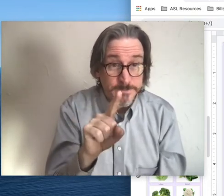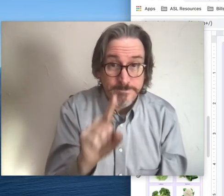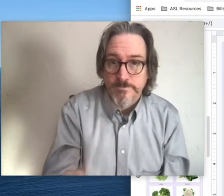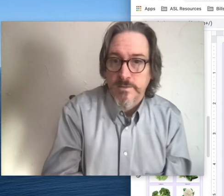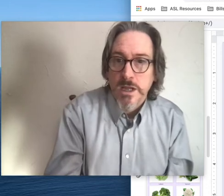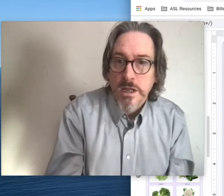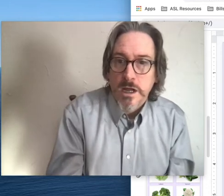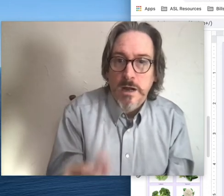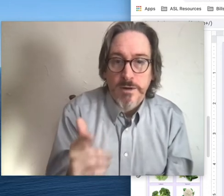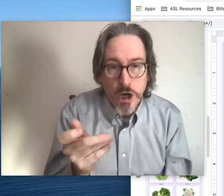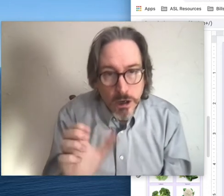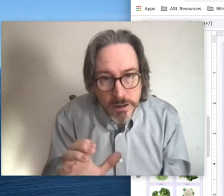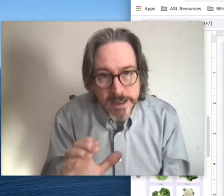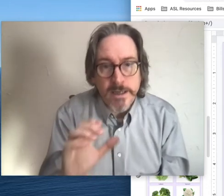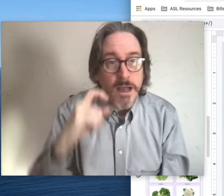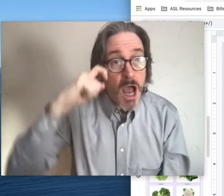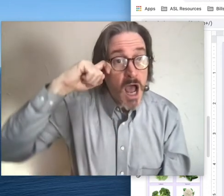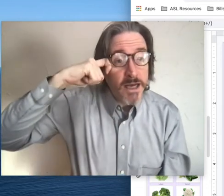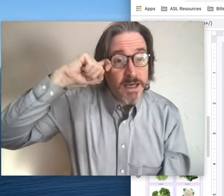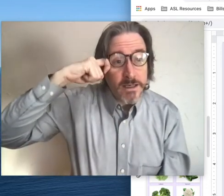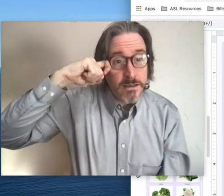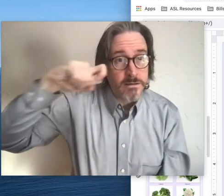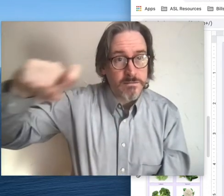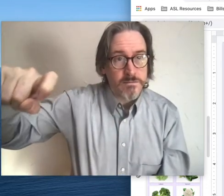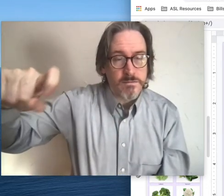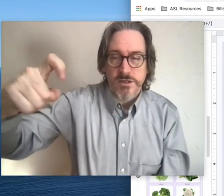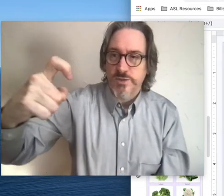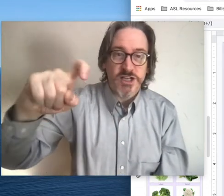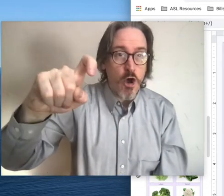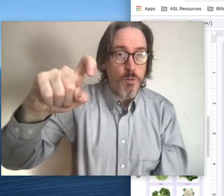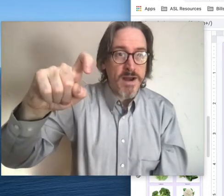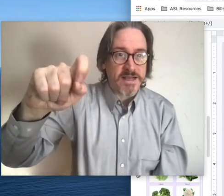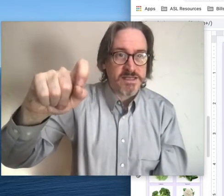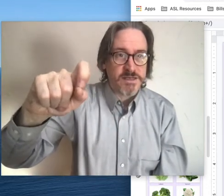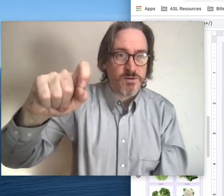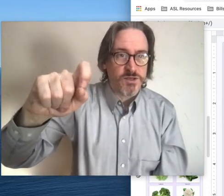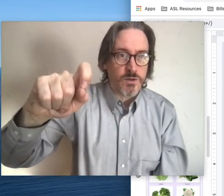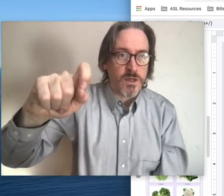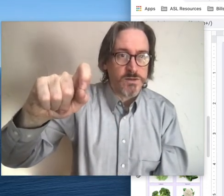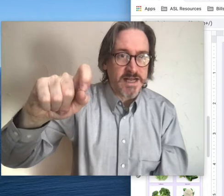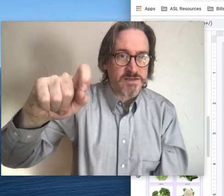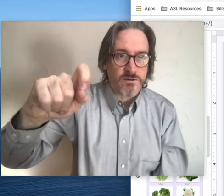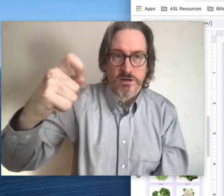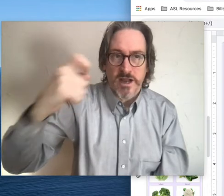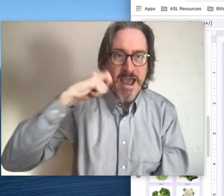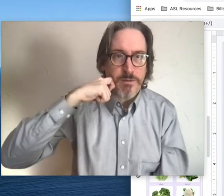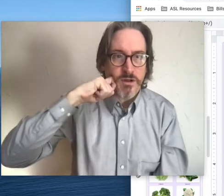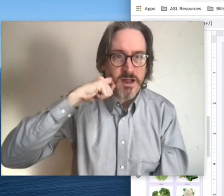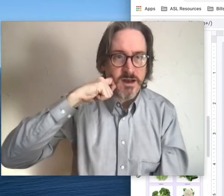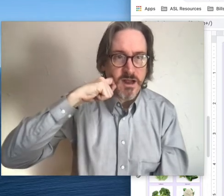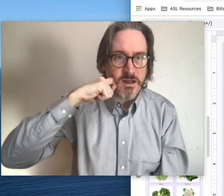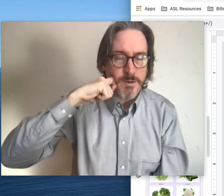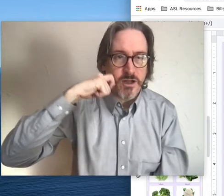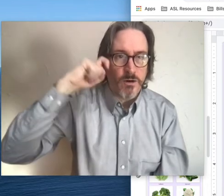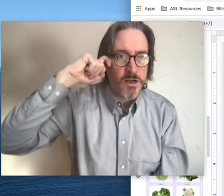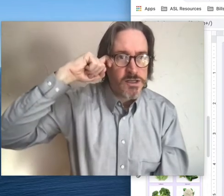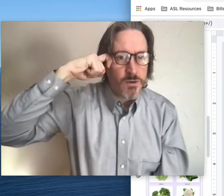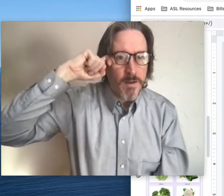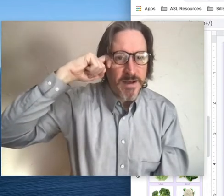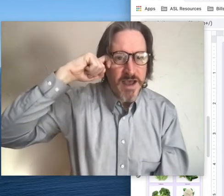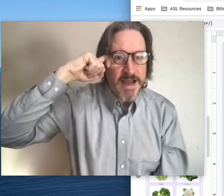carrot. Garlic, onion. So it's an open X as opposed to a closed X for apple and a little bit